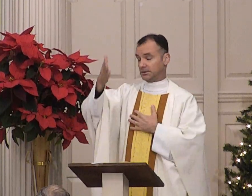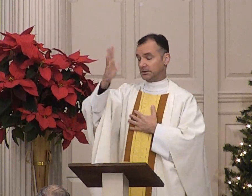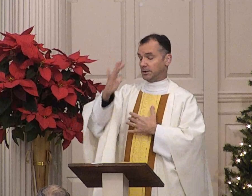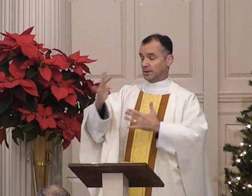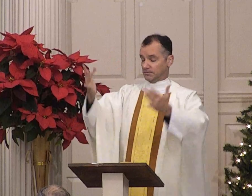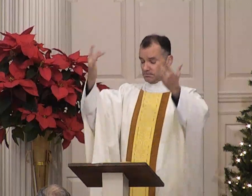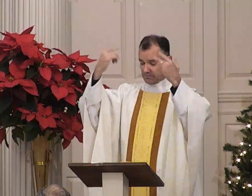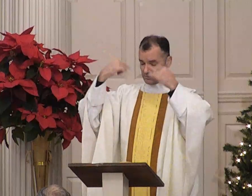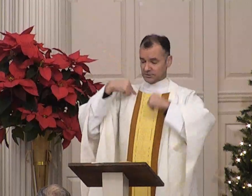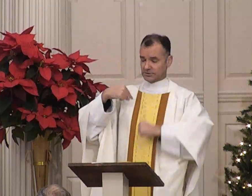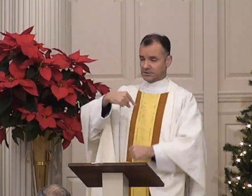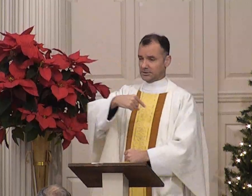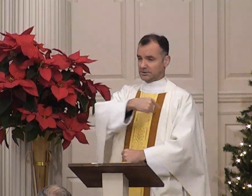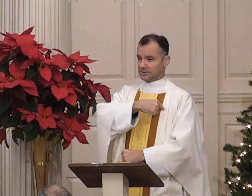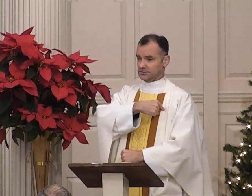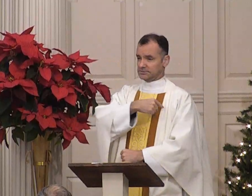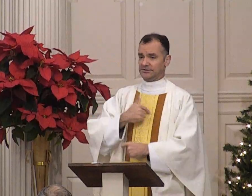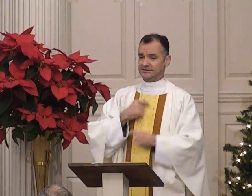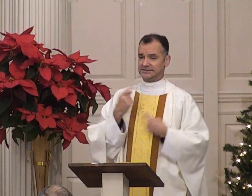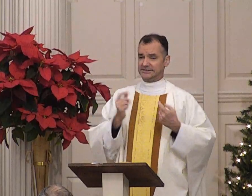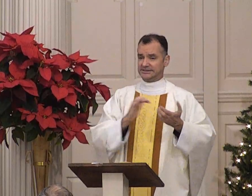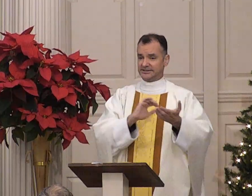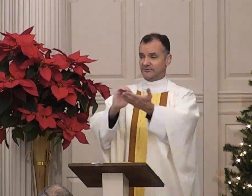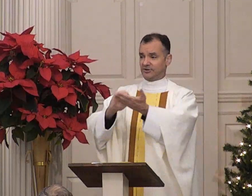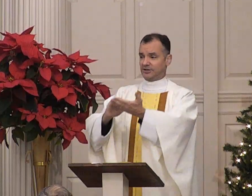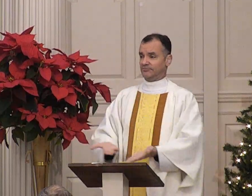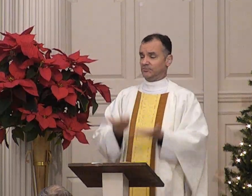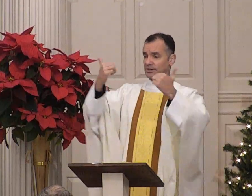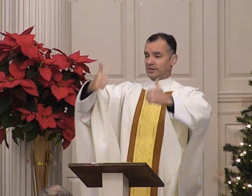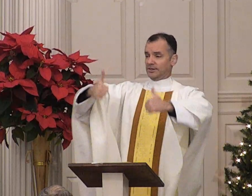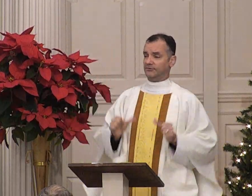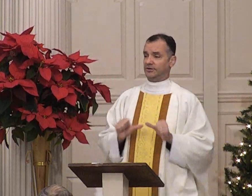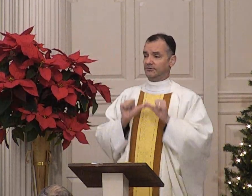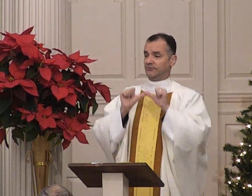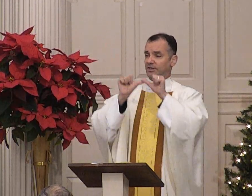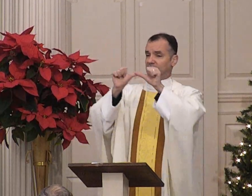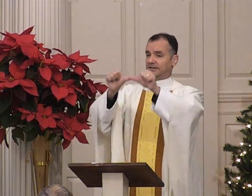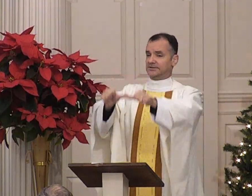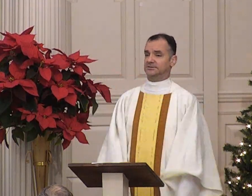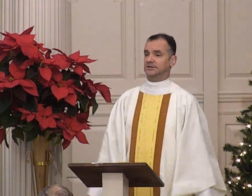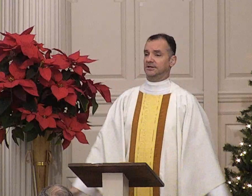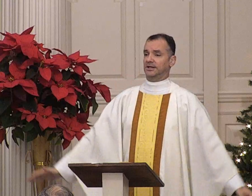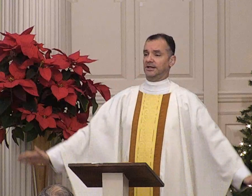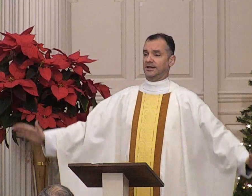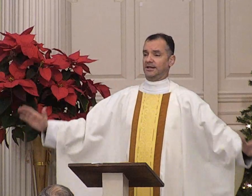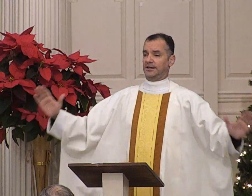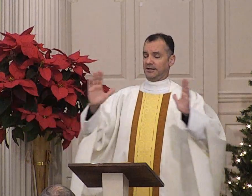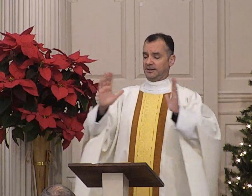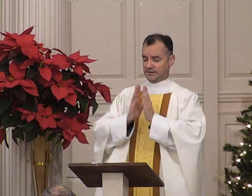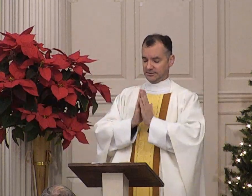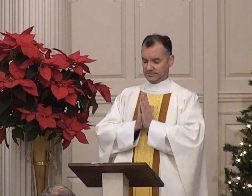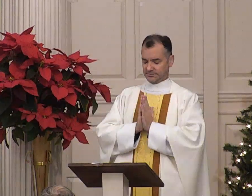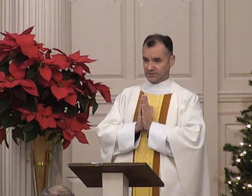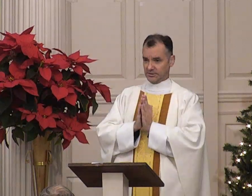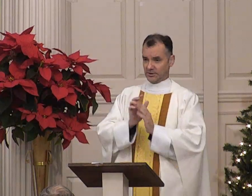May Almighty God have mercy on us, forgive us our sins, and bring us to everlasting life. Amen.